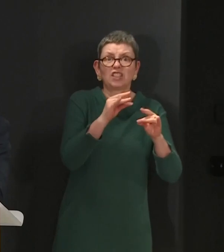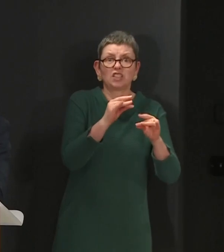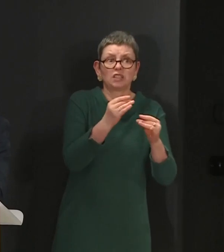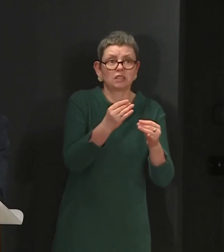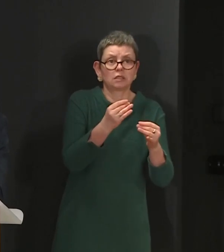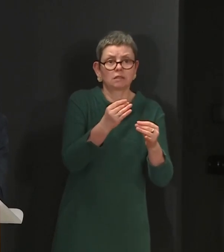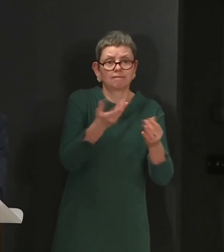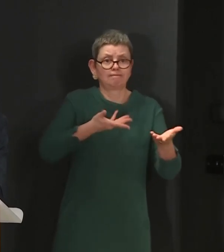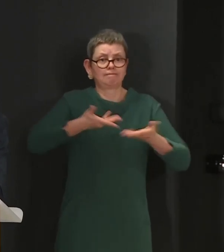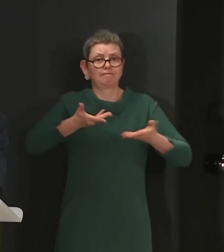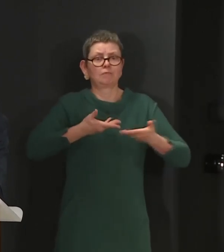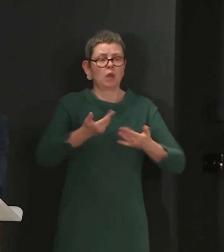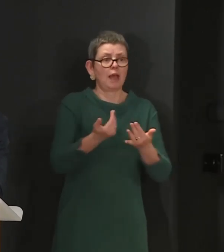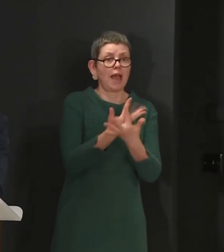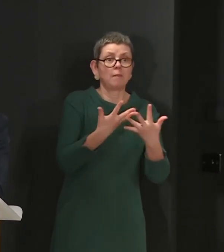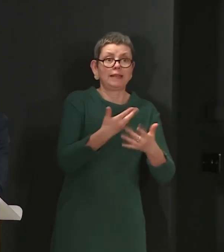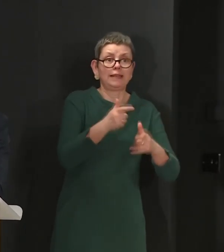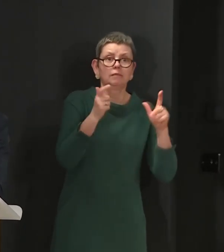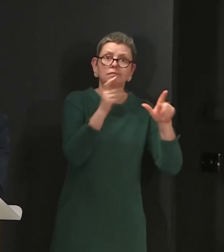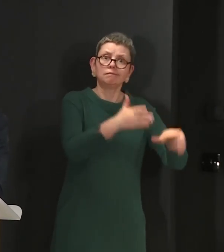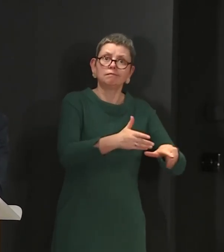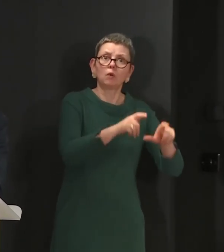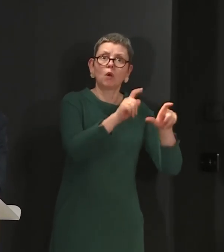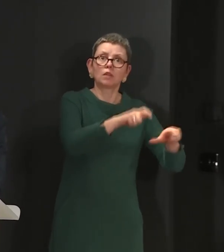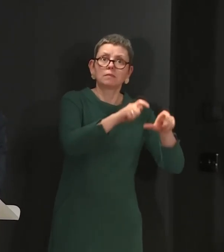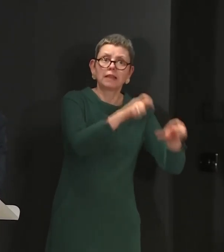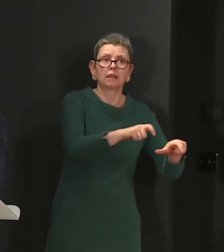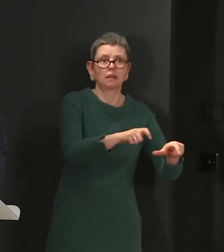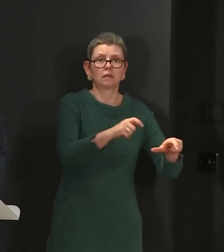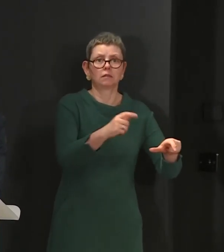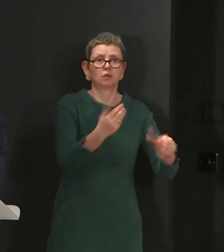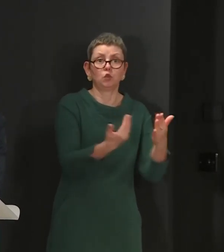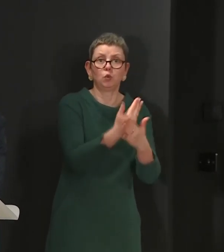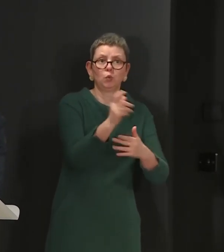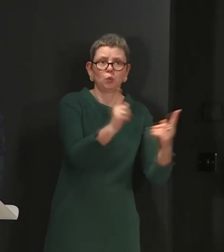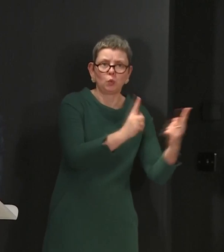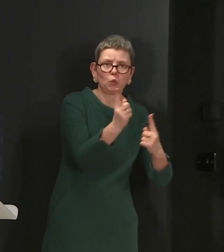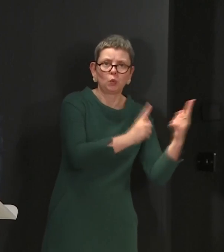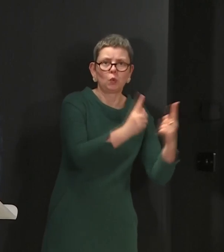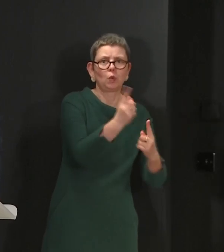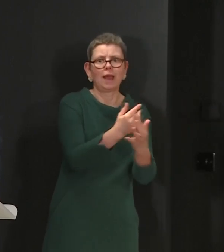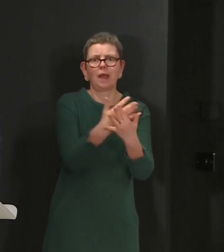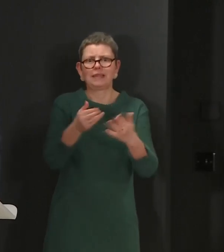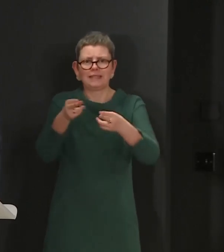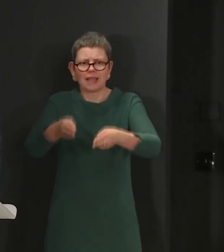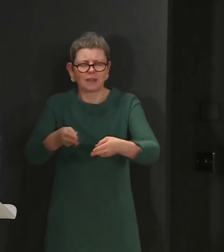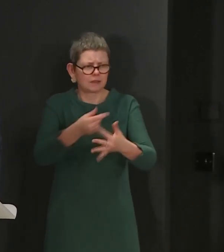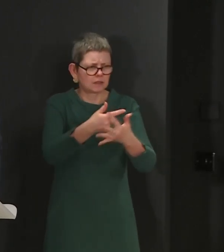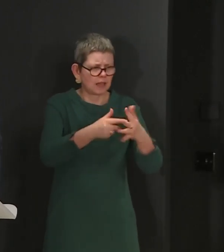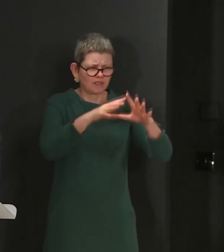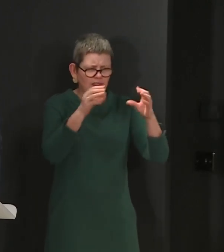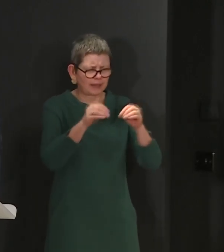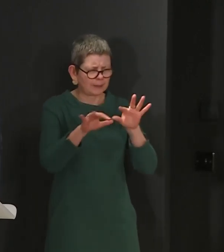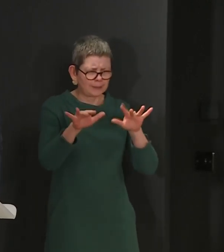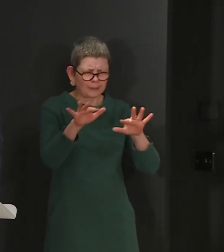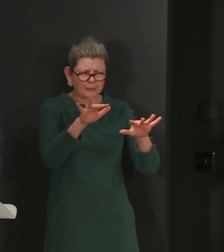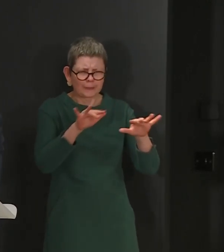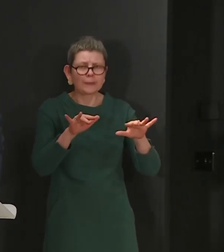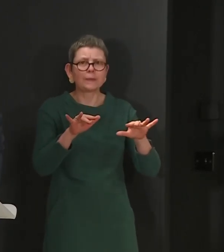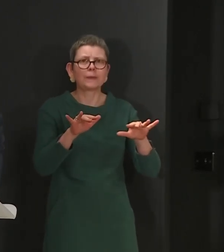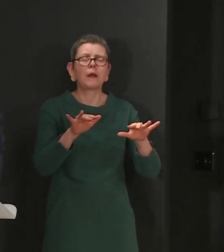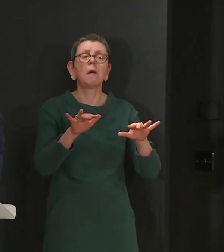new hospitalisations, both to general wards and to ICU, and of course the number of deaths. And what that tells us is that